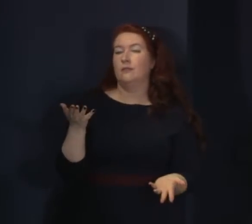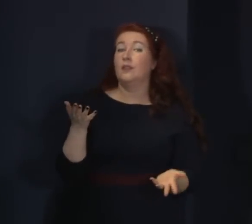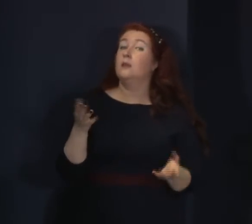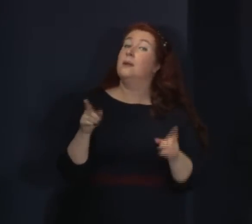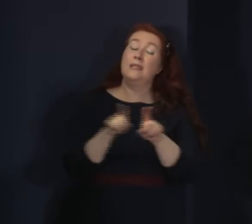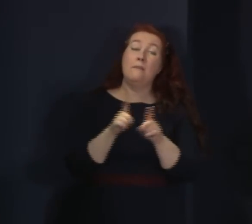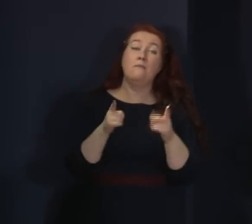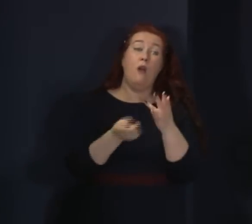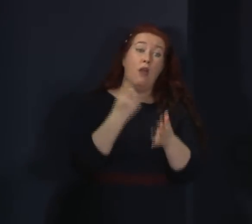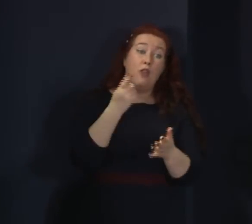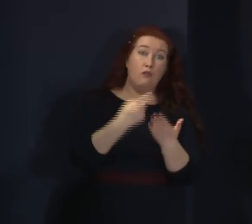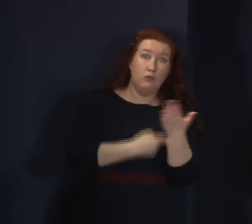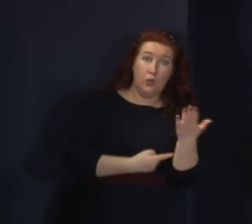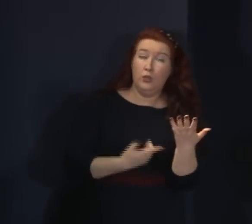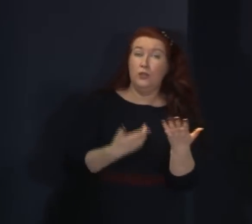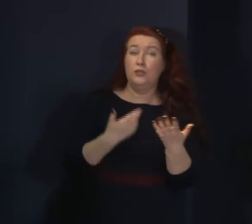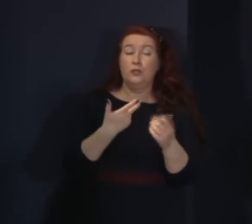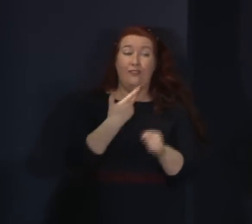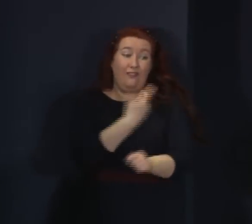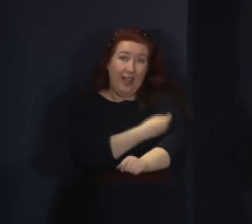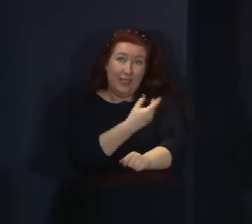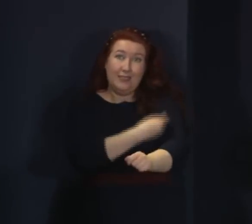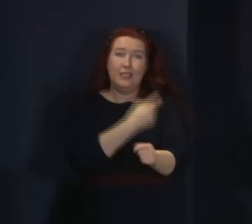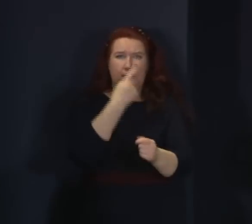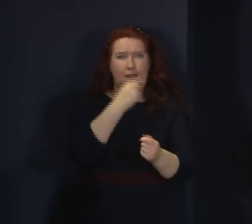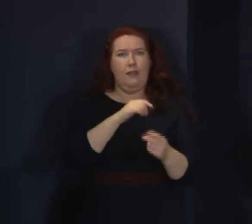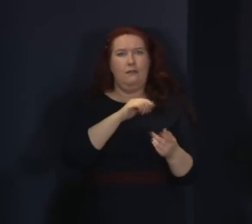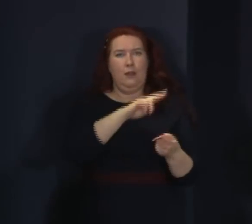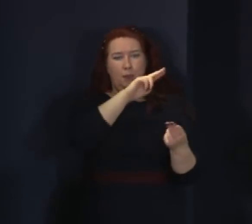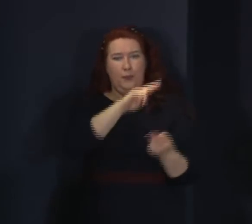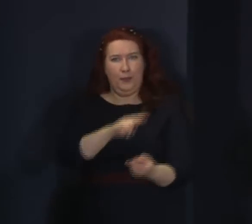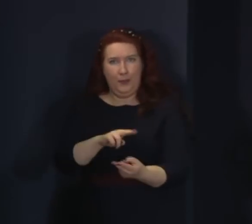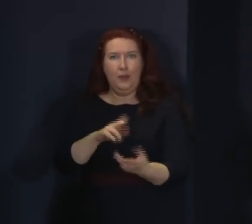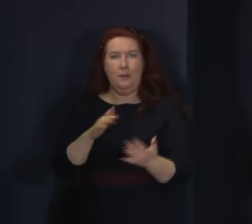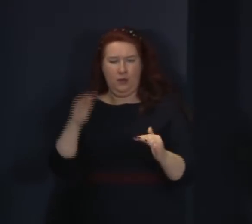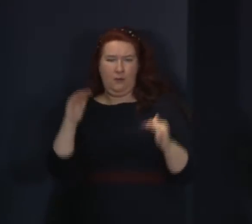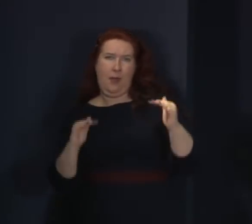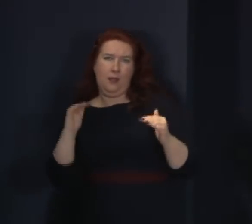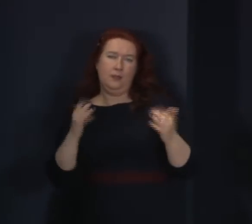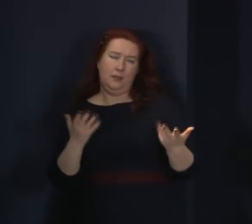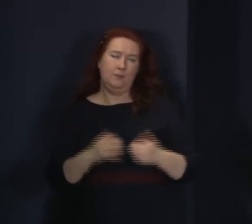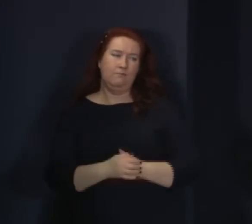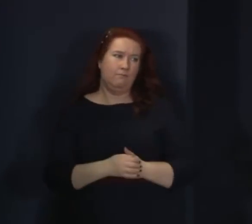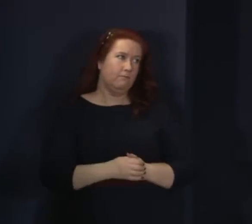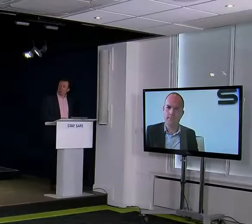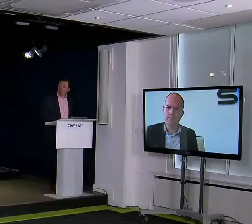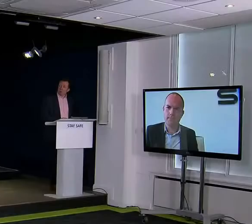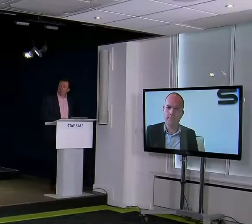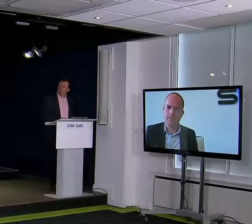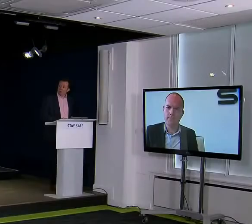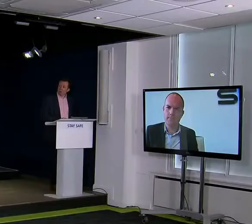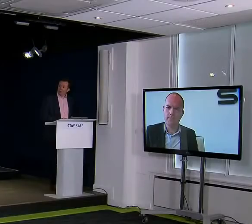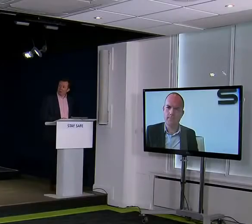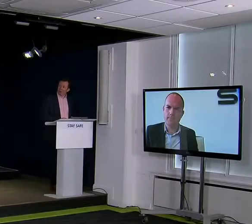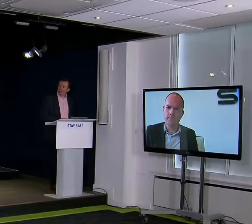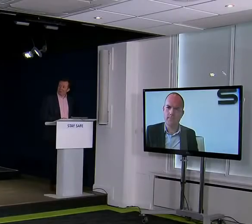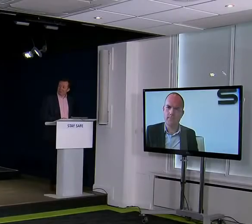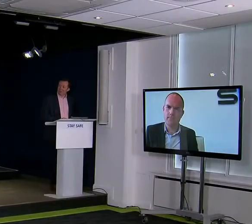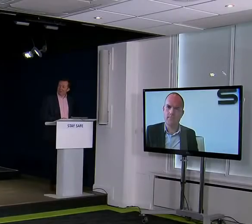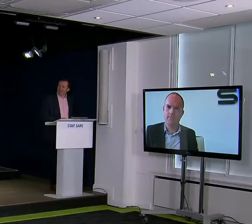vaccination and all the other measures we continue to take helps to suppress that and keep that as low as possible. Why don't you keep going on Murray, and